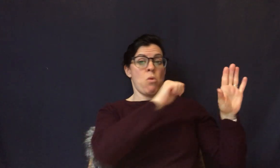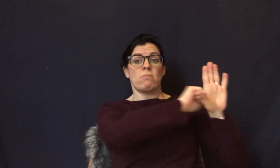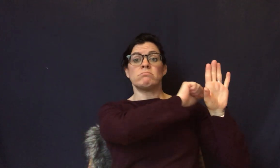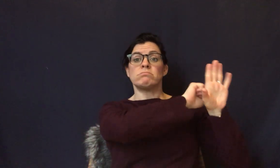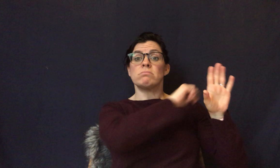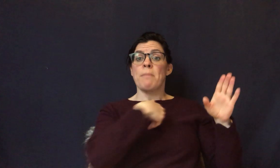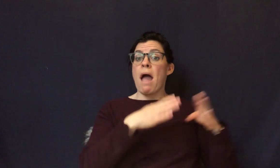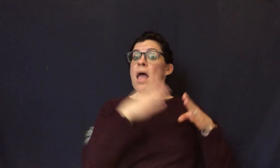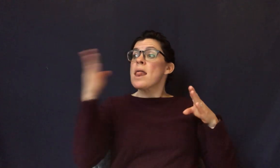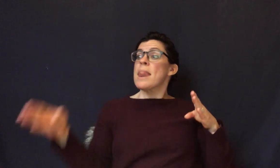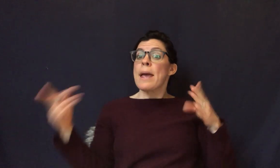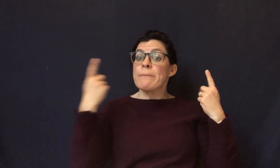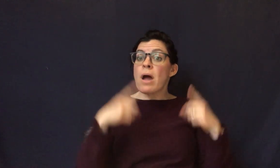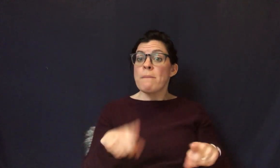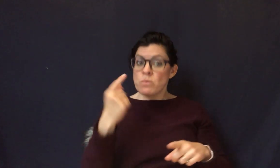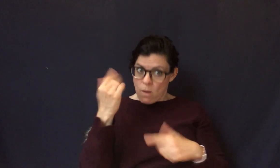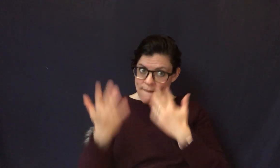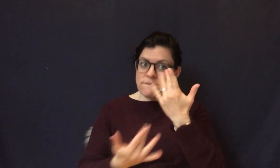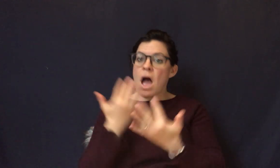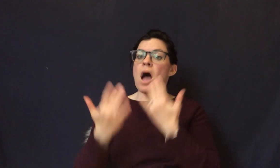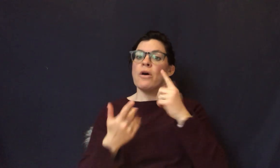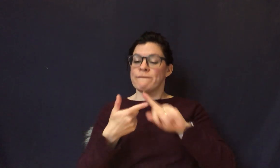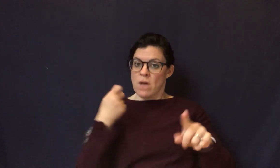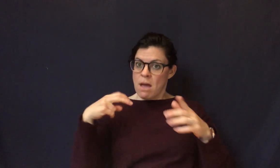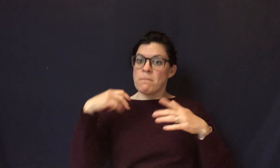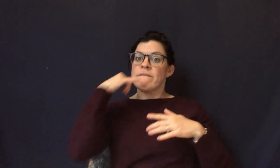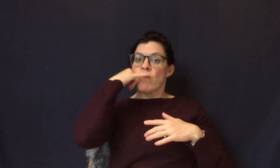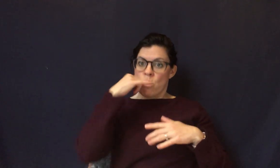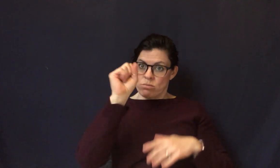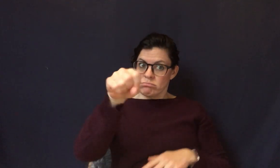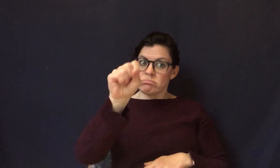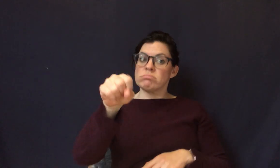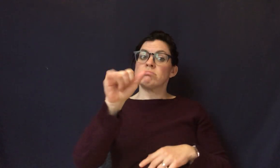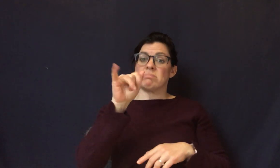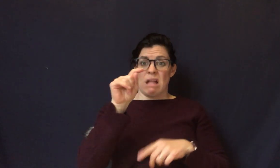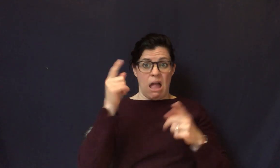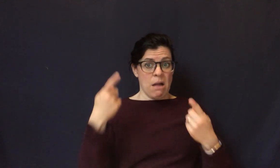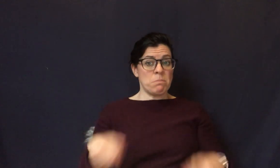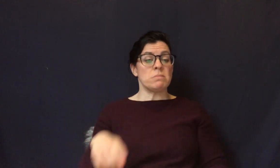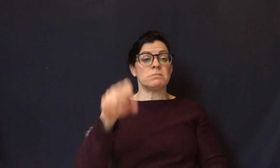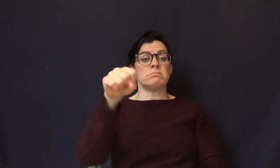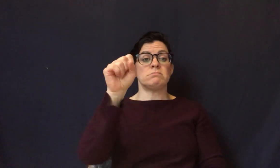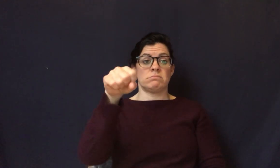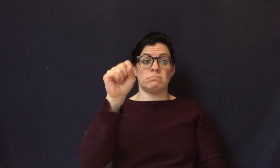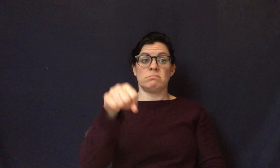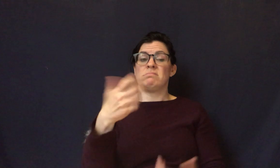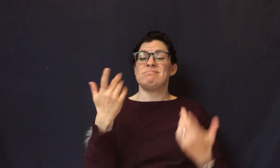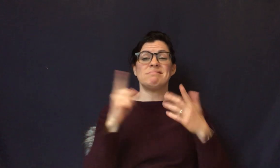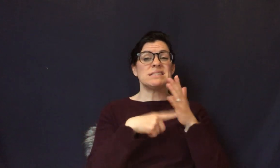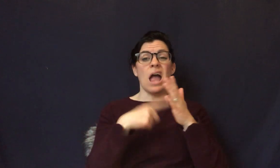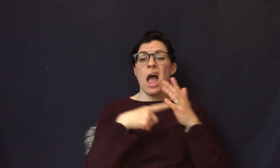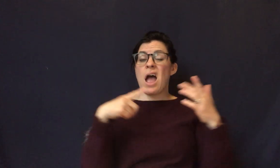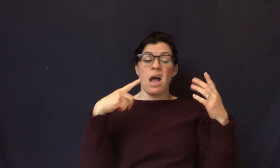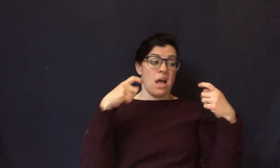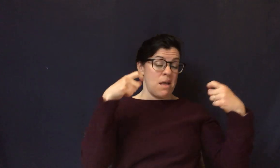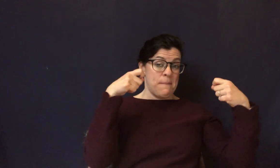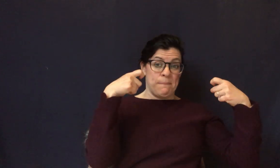happens. Loose connections is another big part of that. So we would use a Class C fire extinguisher. But what